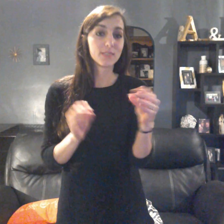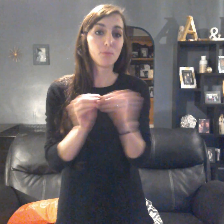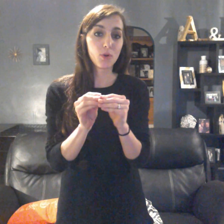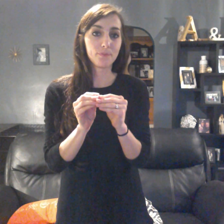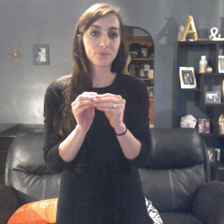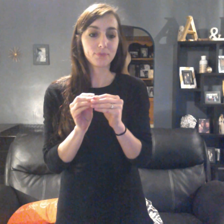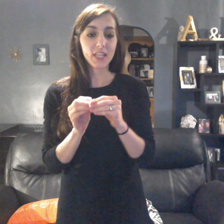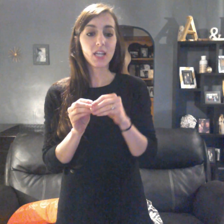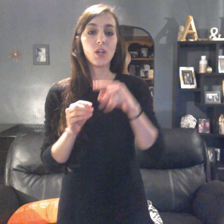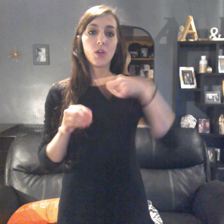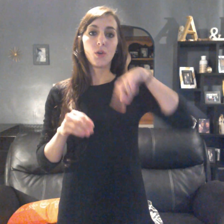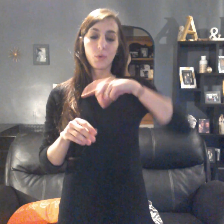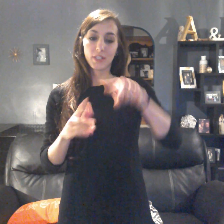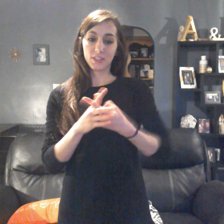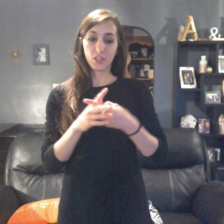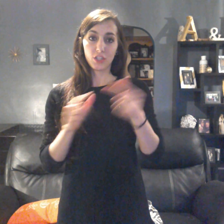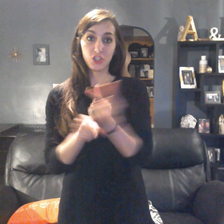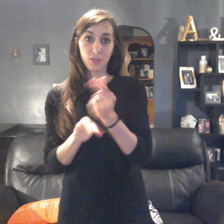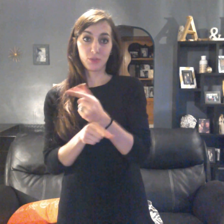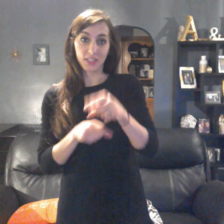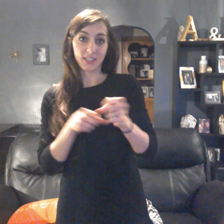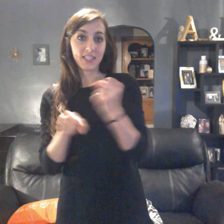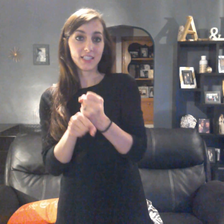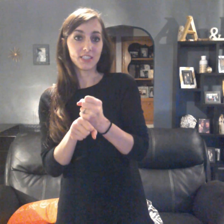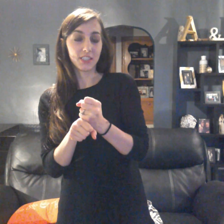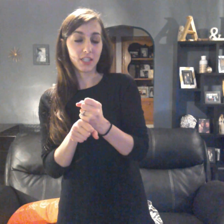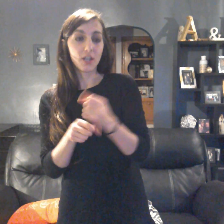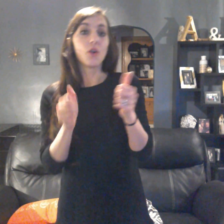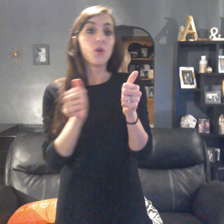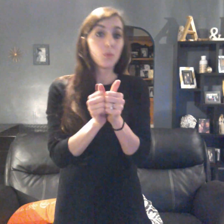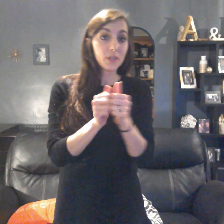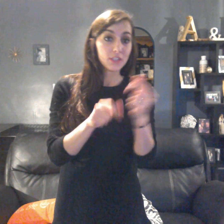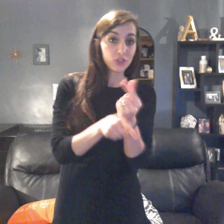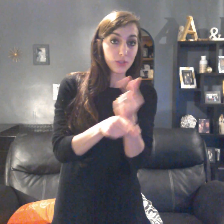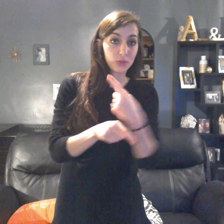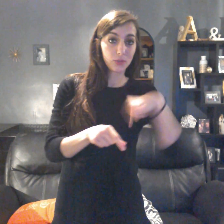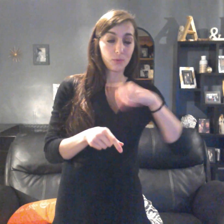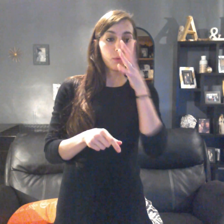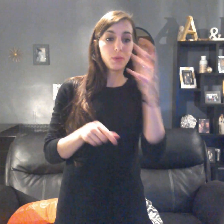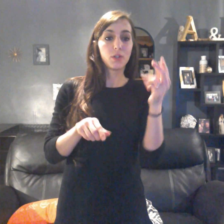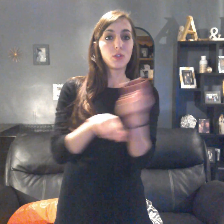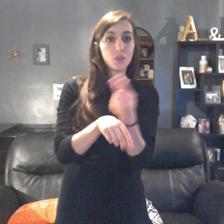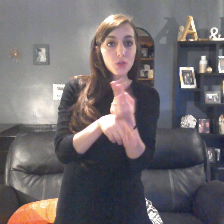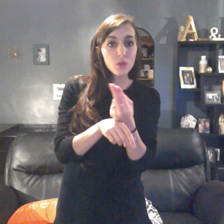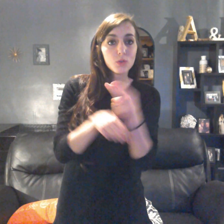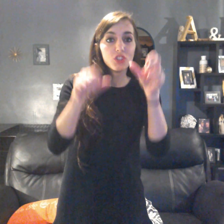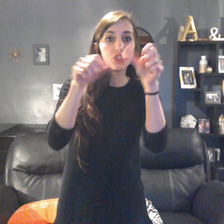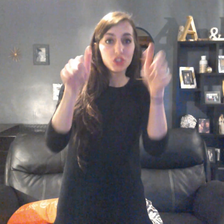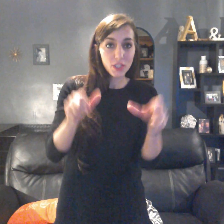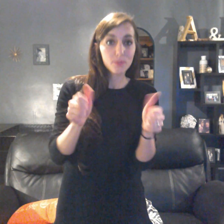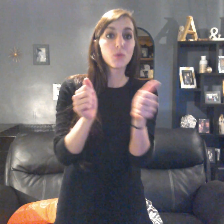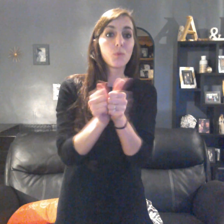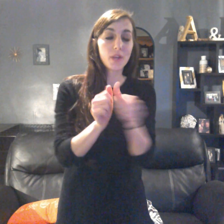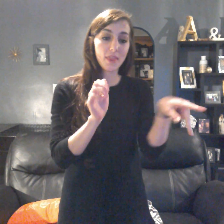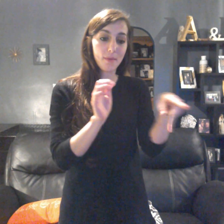shapes. Does anybody remember the name of that shape? What's the name of that shape, Danny? Hexagon. This is